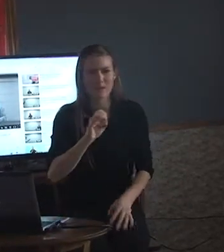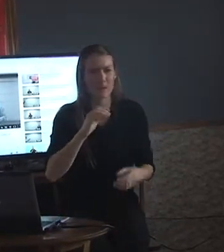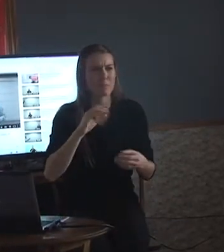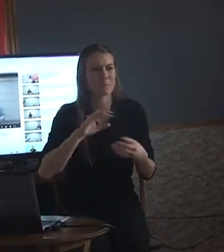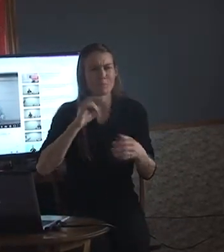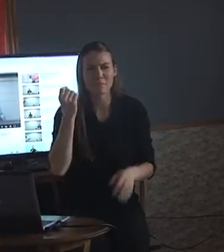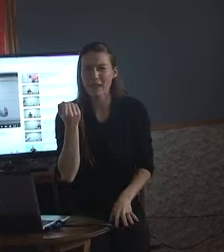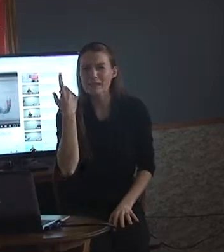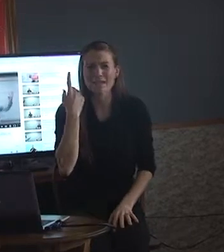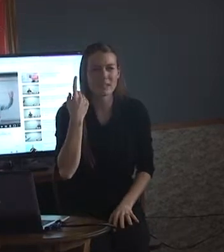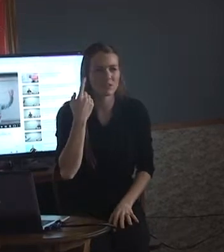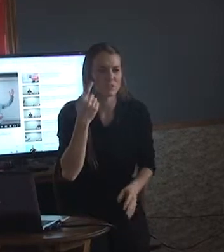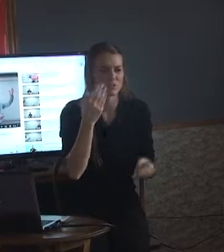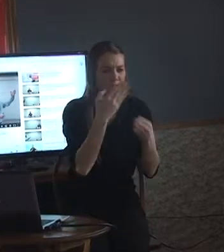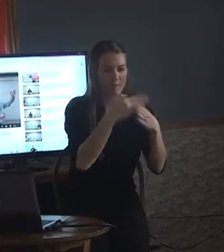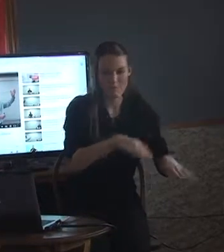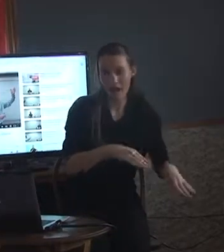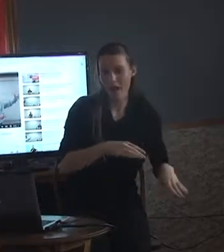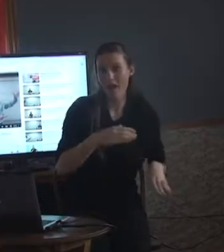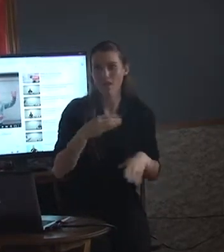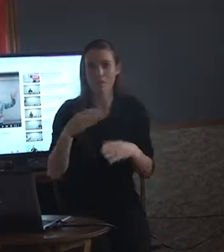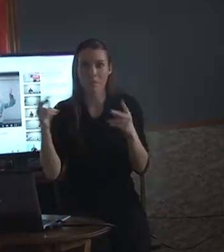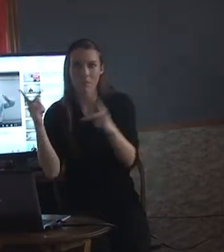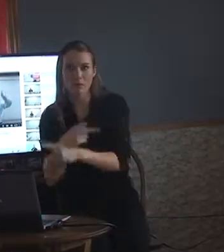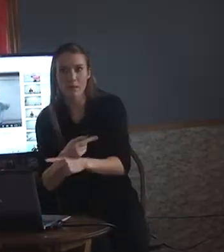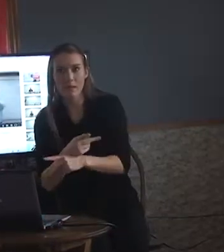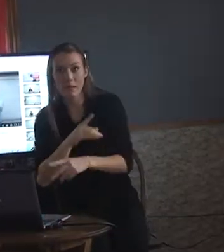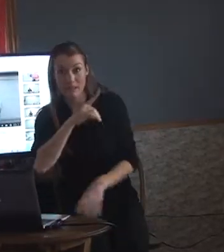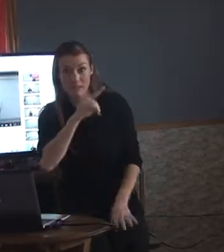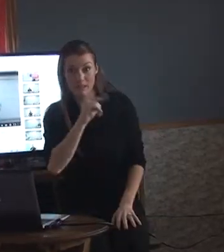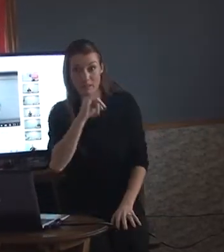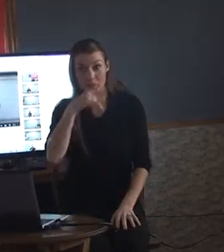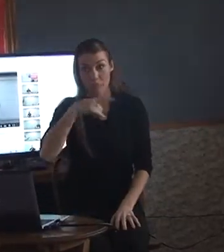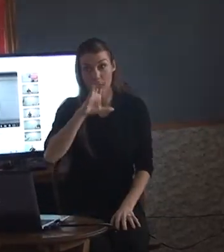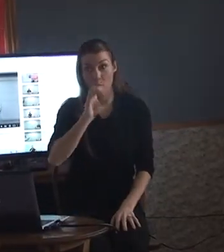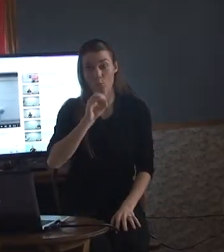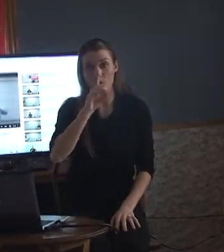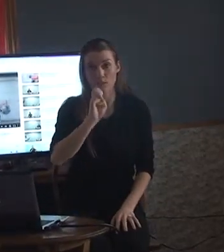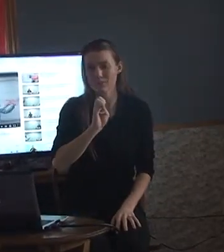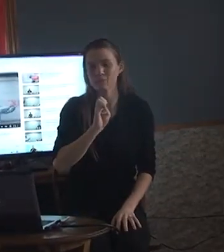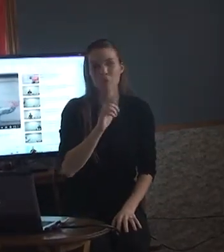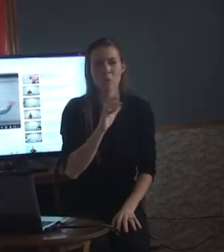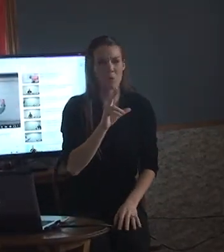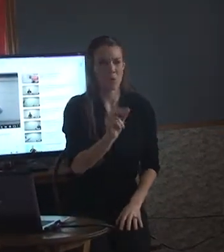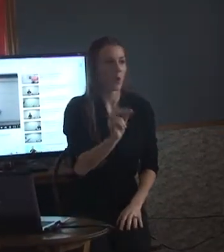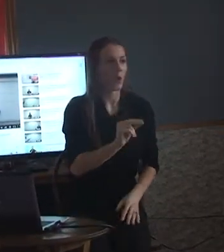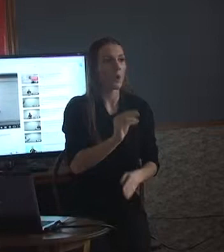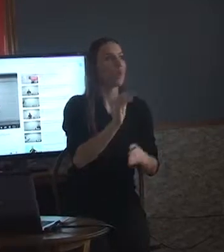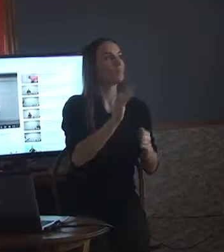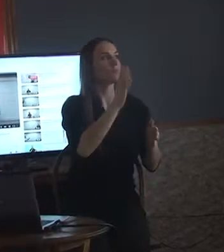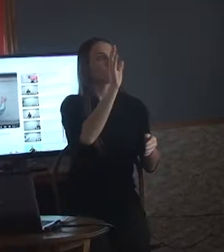codes really are categorized in the United States in sections. That's what zip codes do. Bigger numbers are towards the west, smaller numbers are towards the